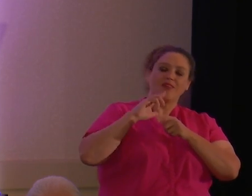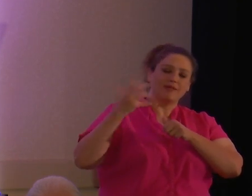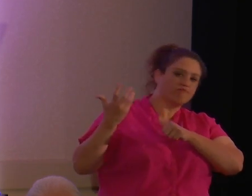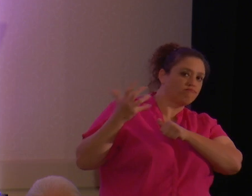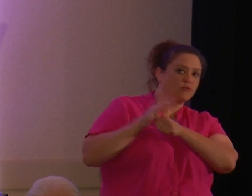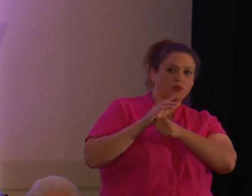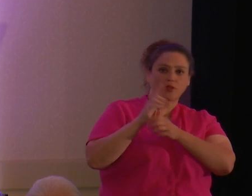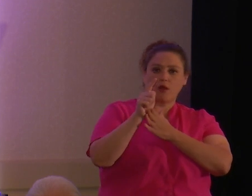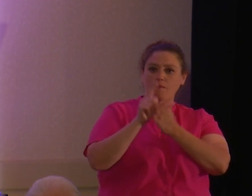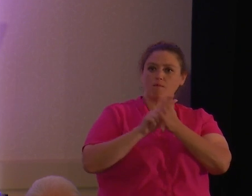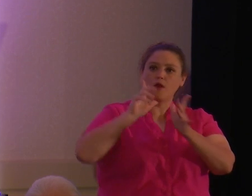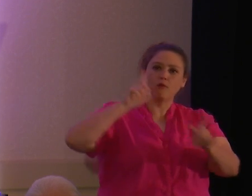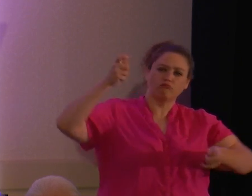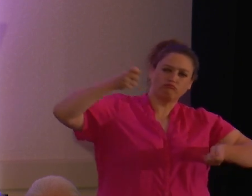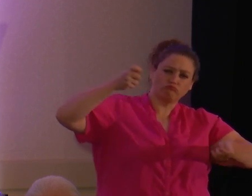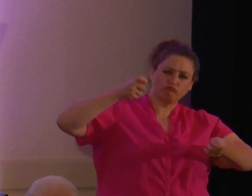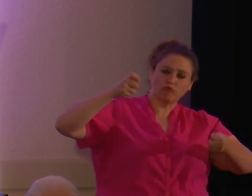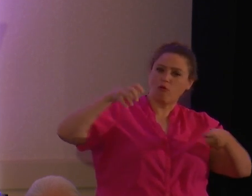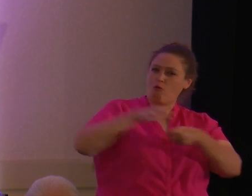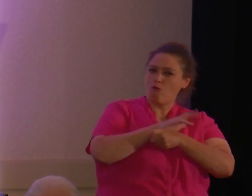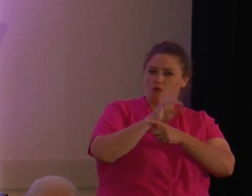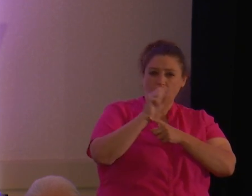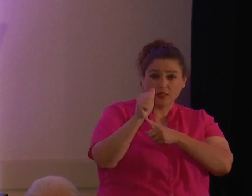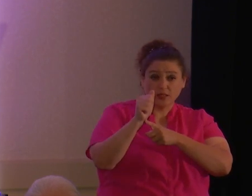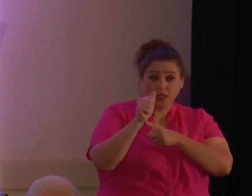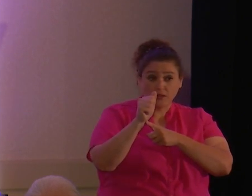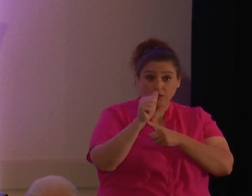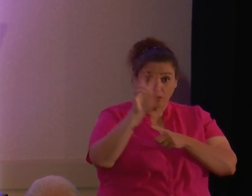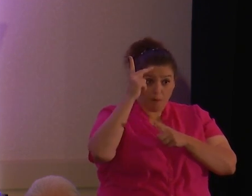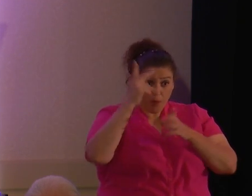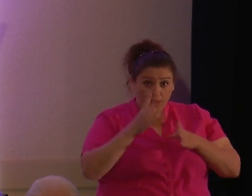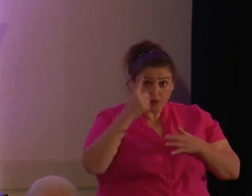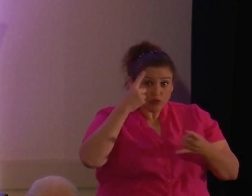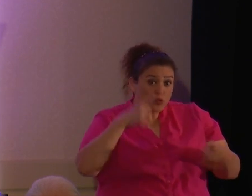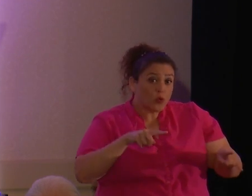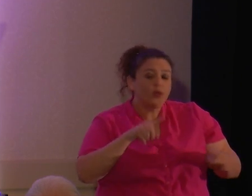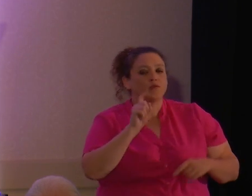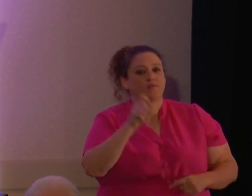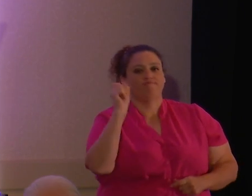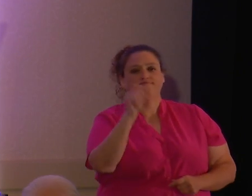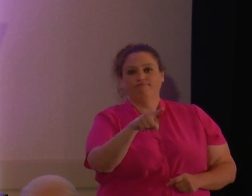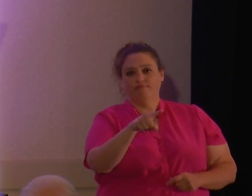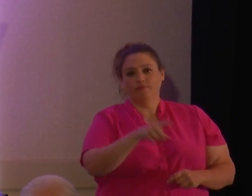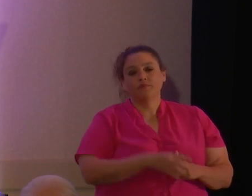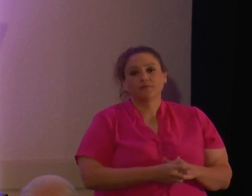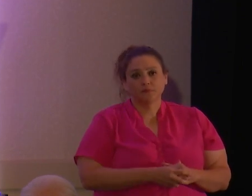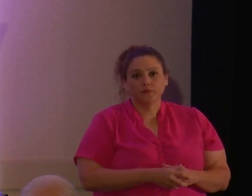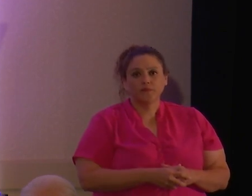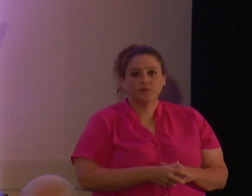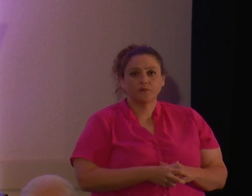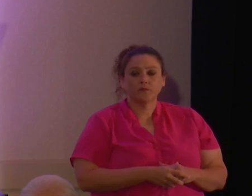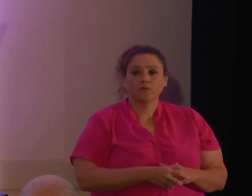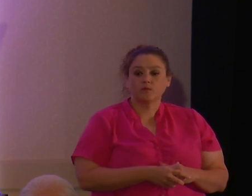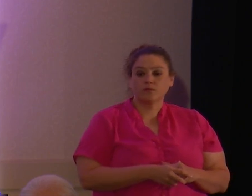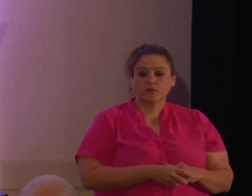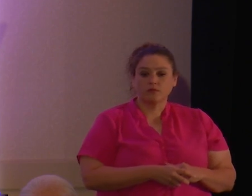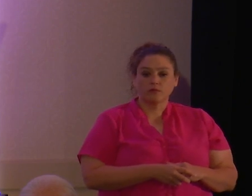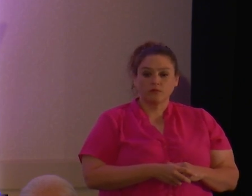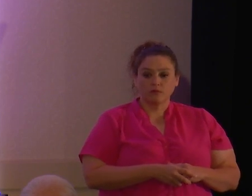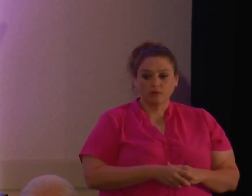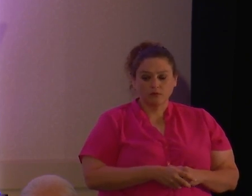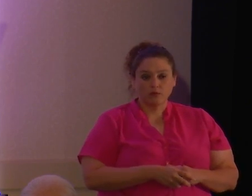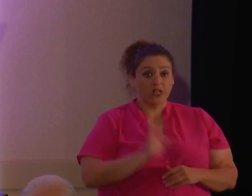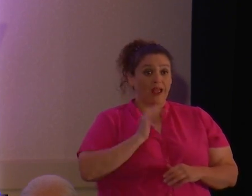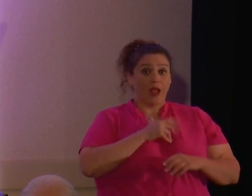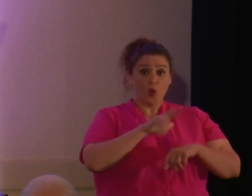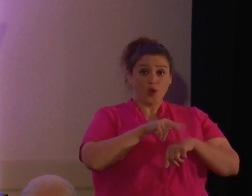land. Do they agree? We need to know. We need to know. We are a Christian nation.